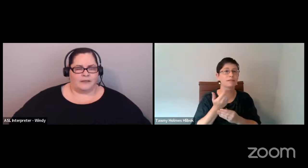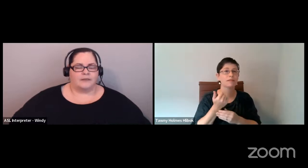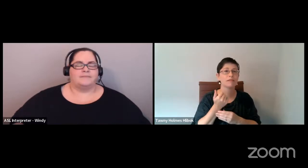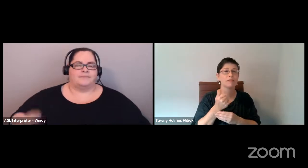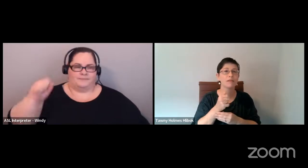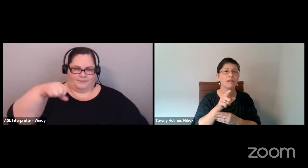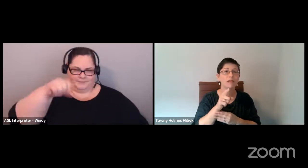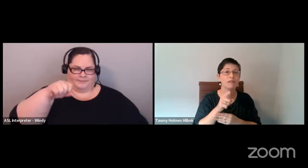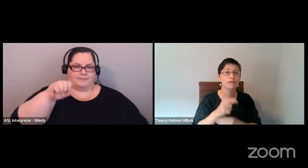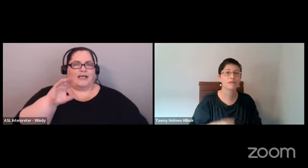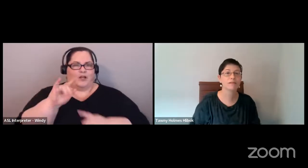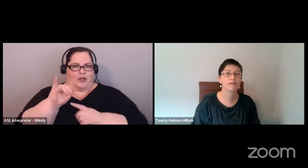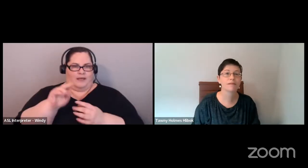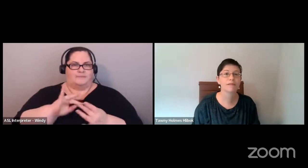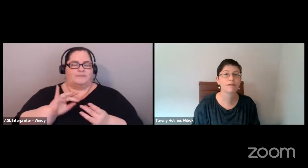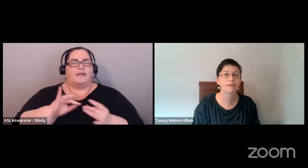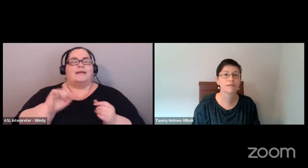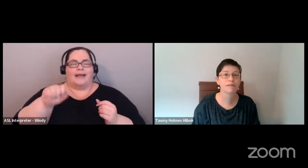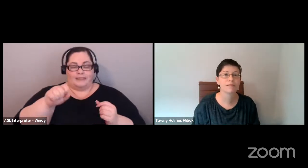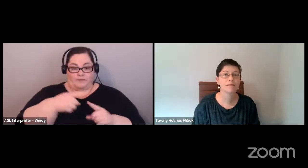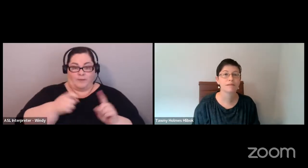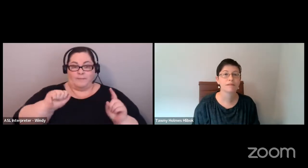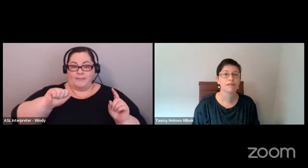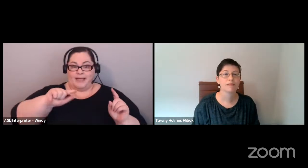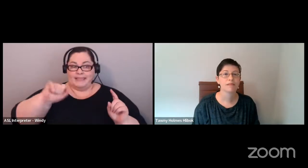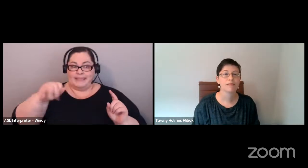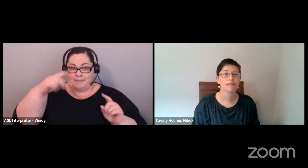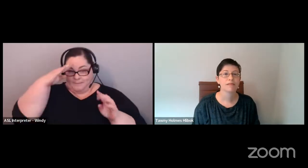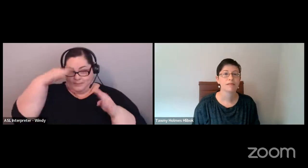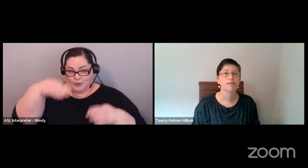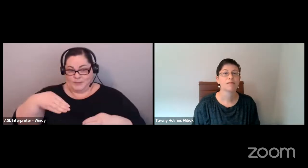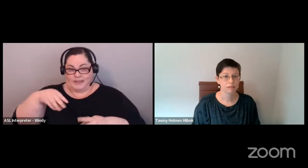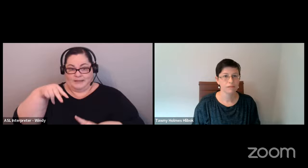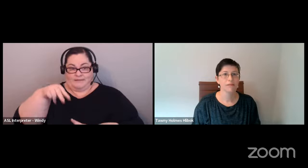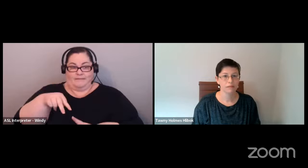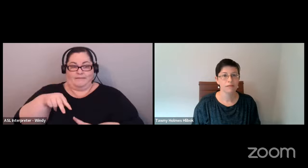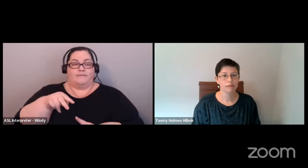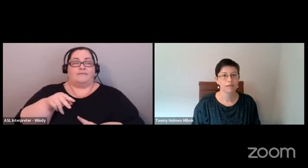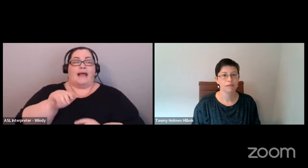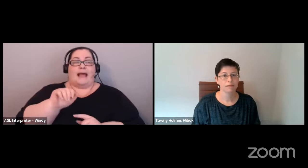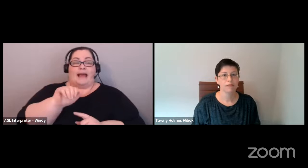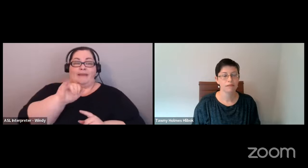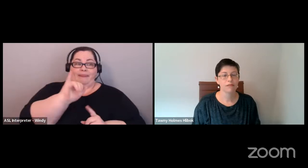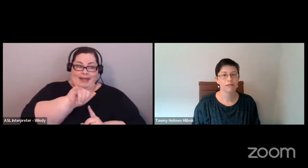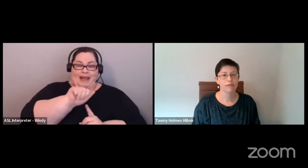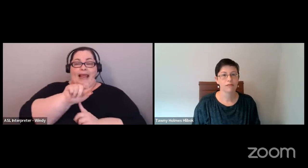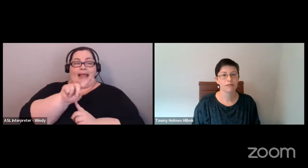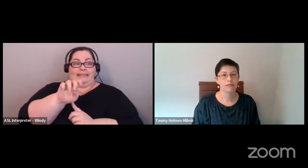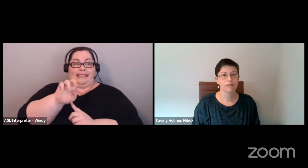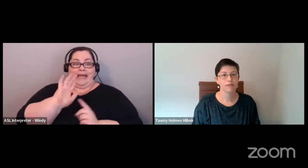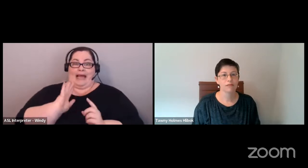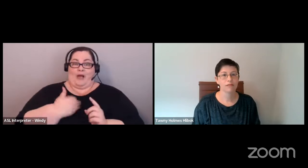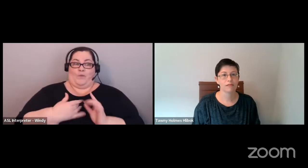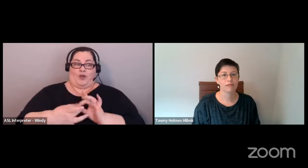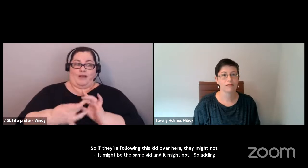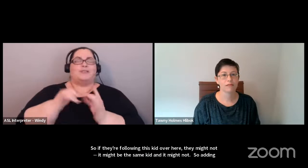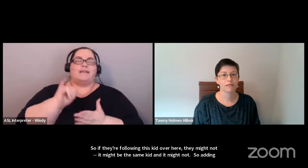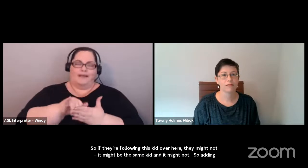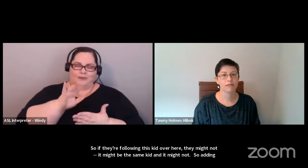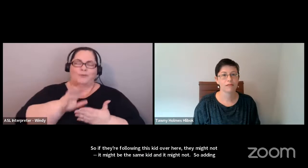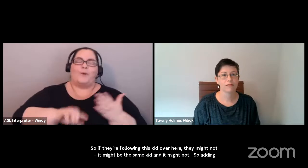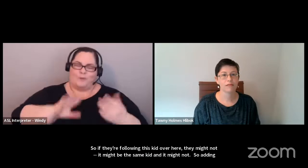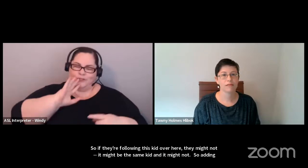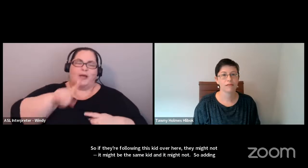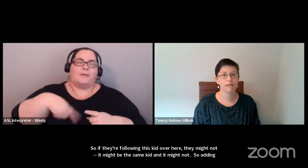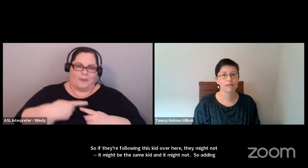Yes, and from ASA perspective, that and ADE, our collaboration, that's exactly what we're looking